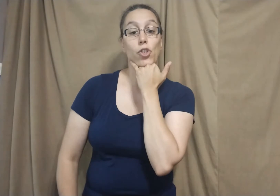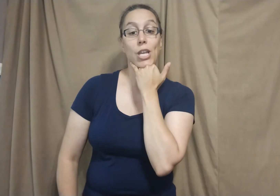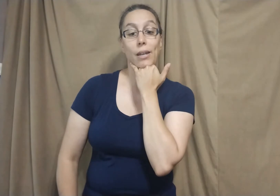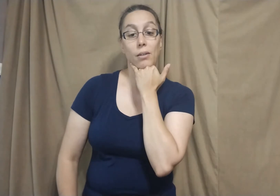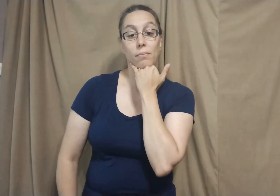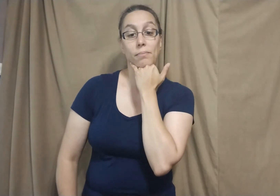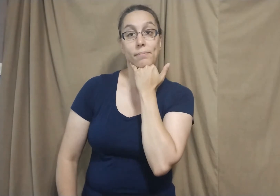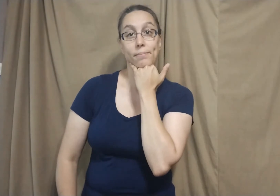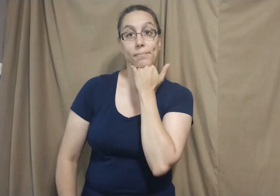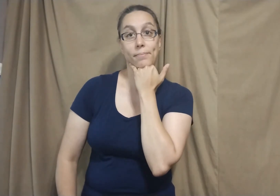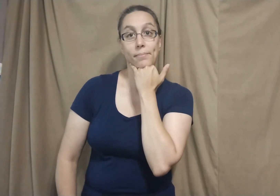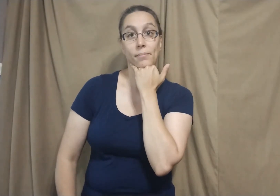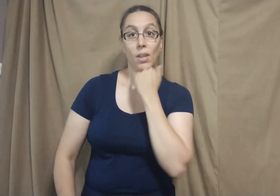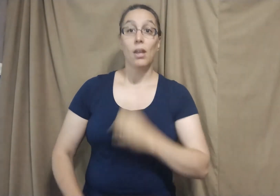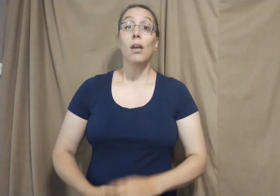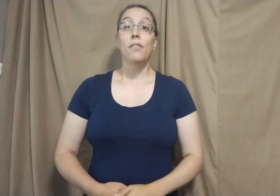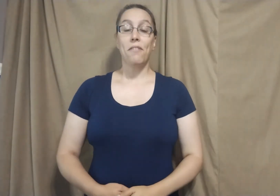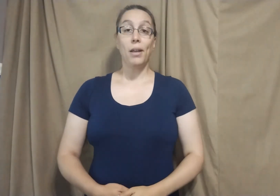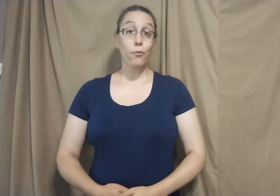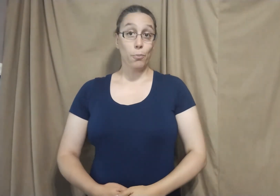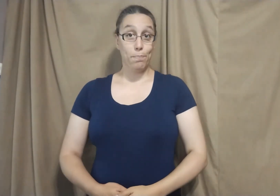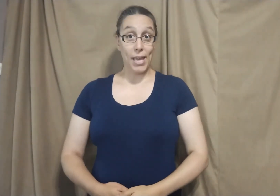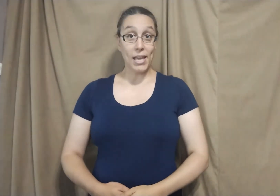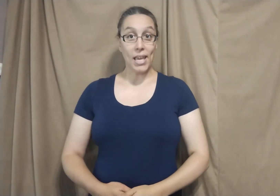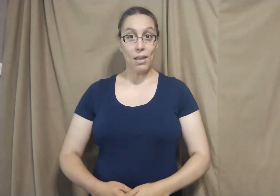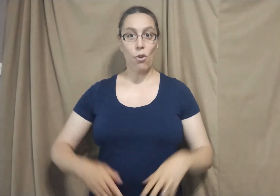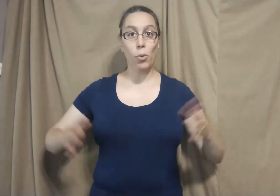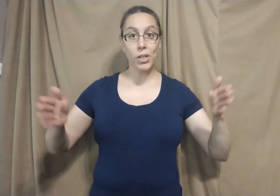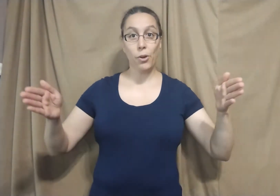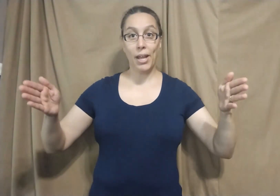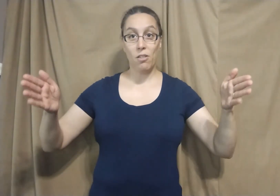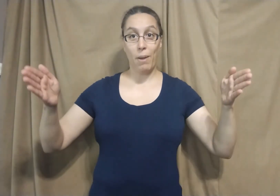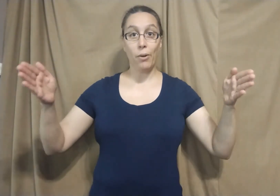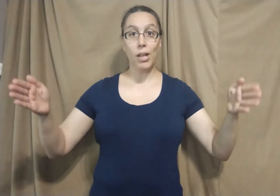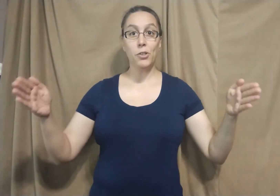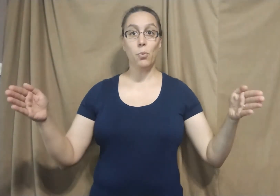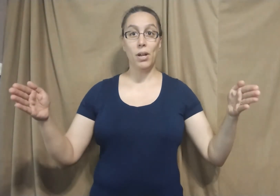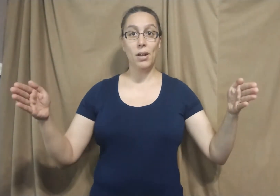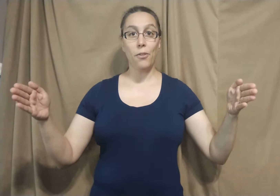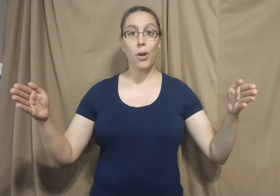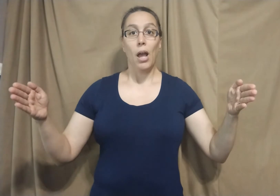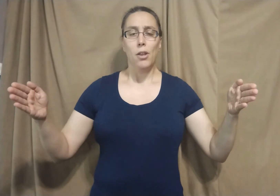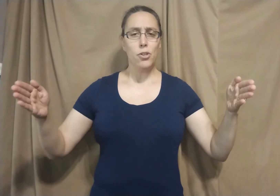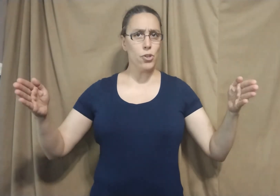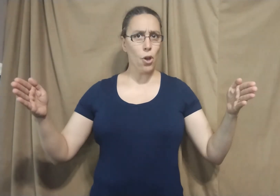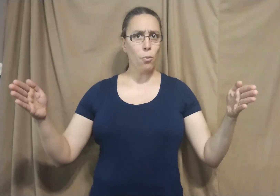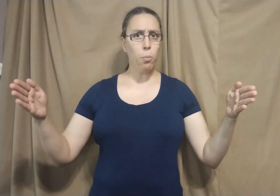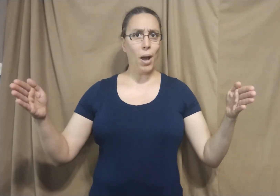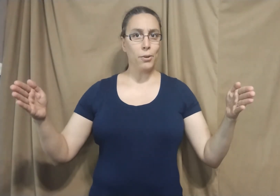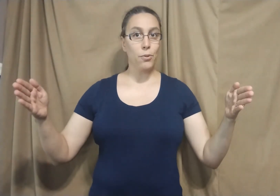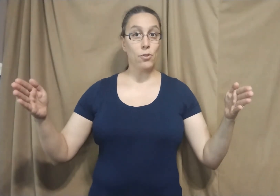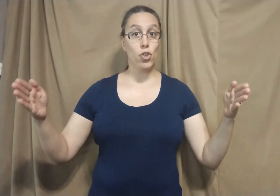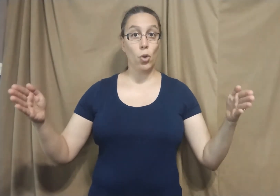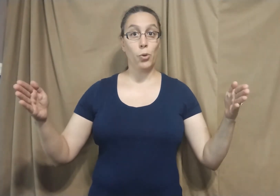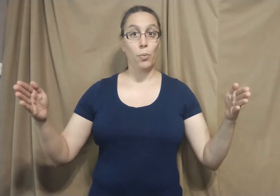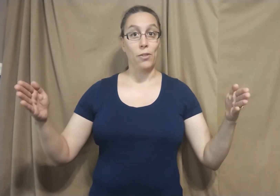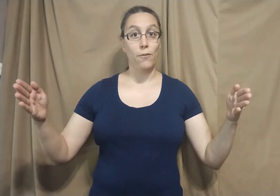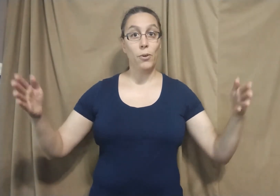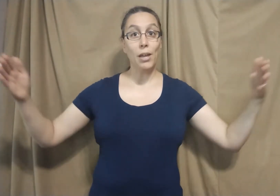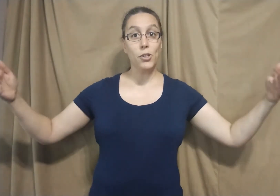chin. The sign for big is holding your hands parallel to one another, no wider than shoulder width. If you get too